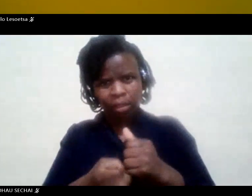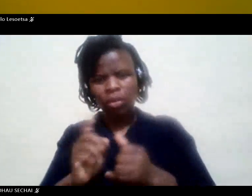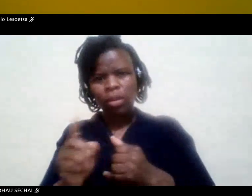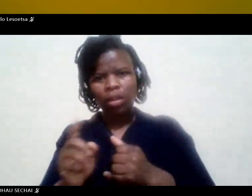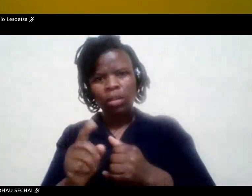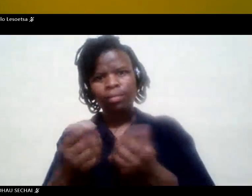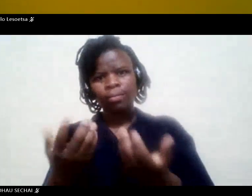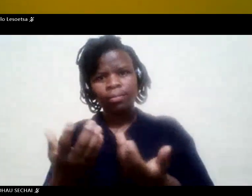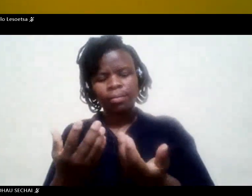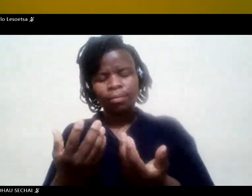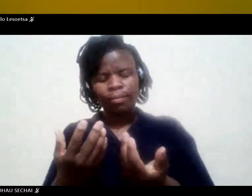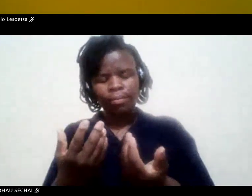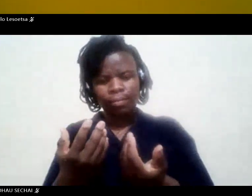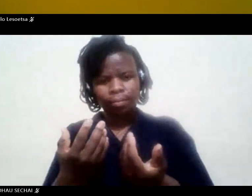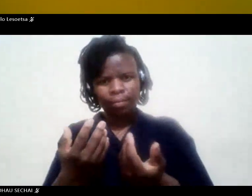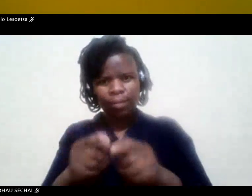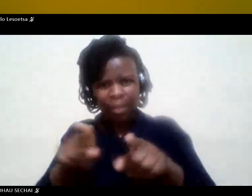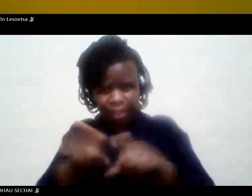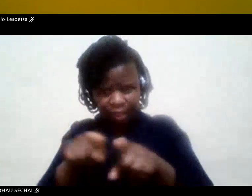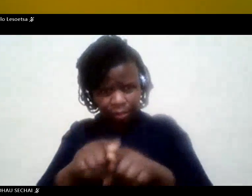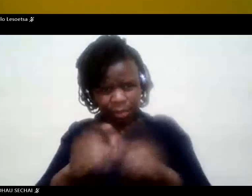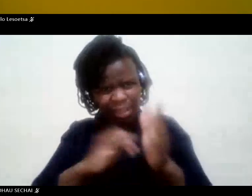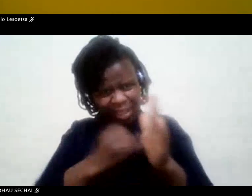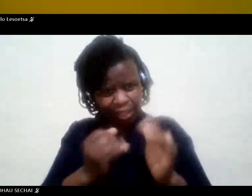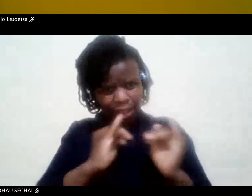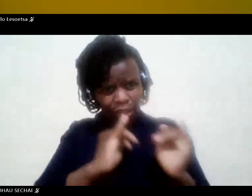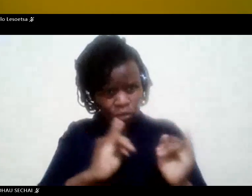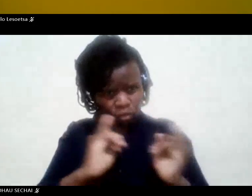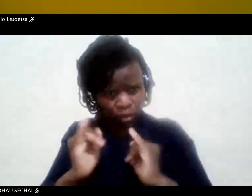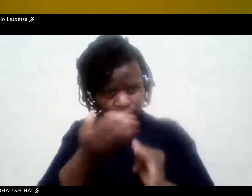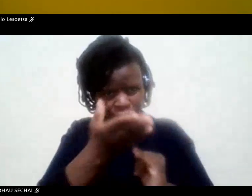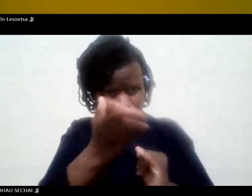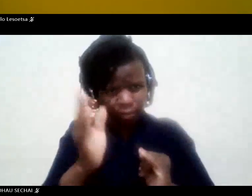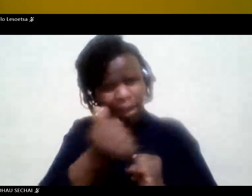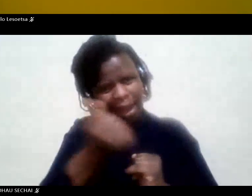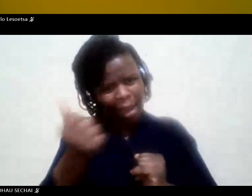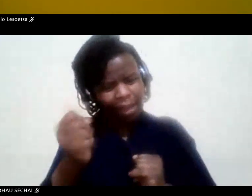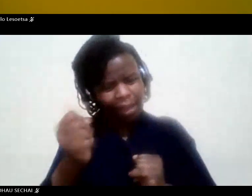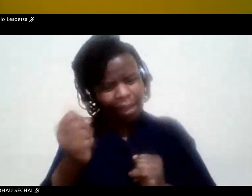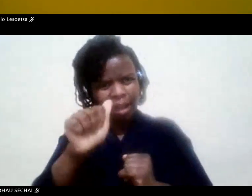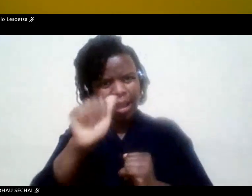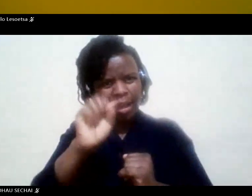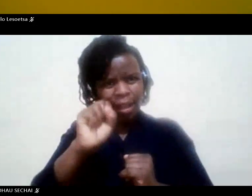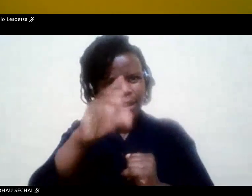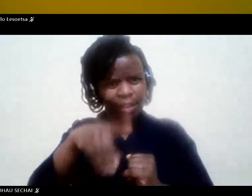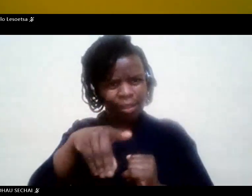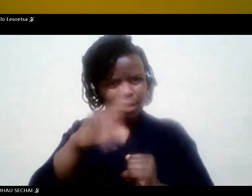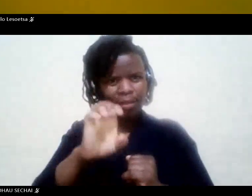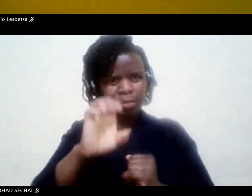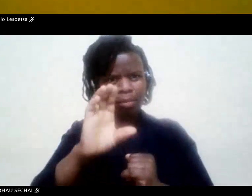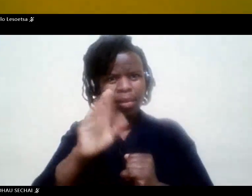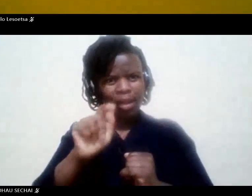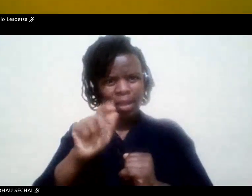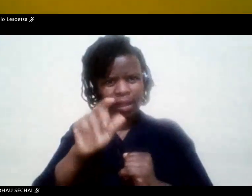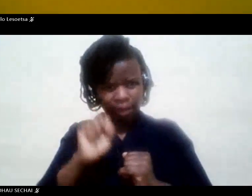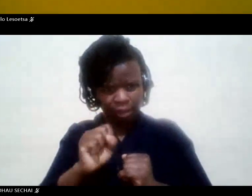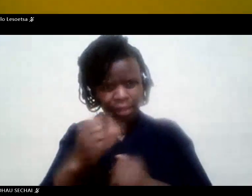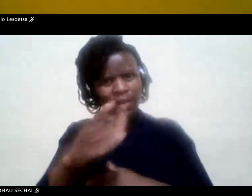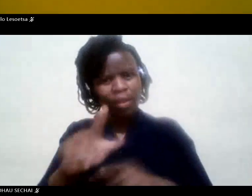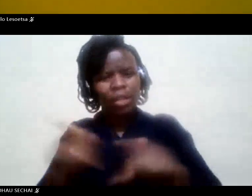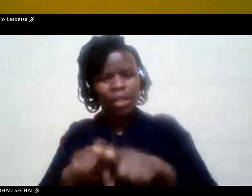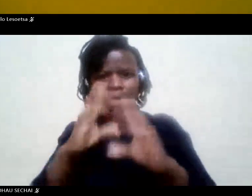just introducing you to some of the aspects. It in no way represents the full experience. So that's why even when we're talking about empathy,